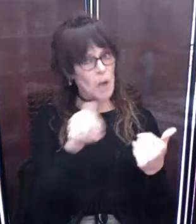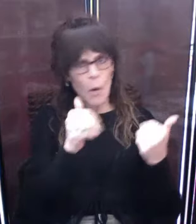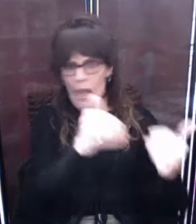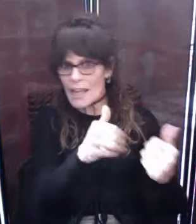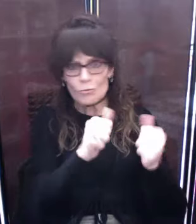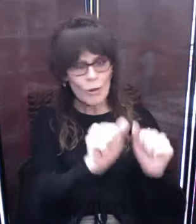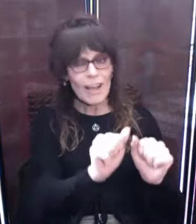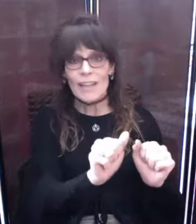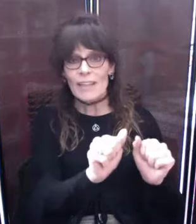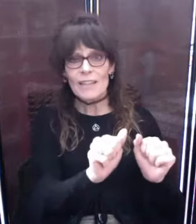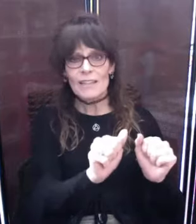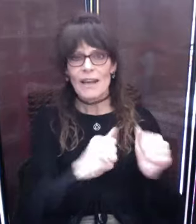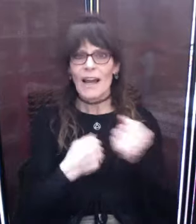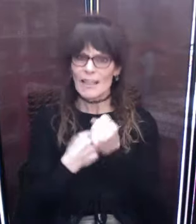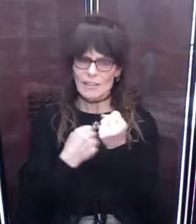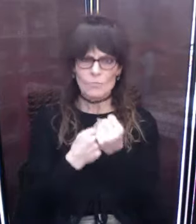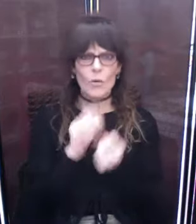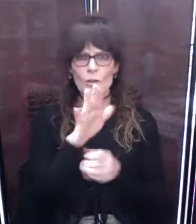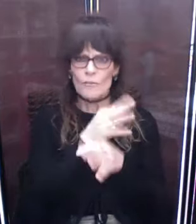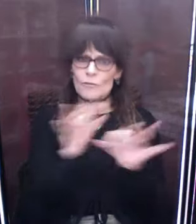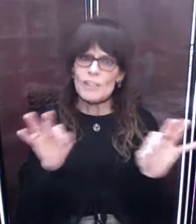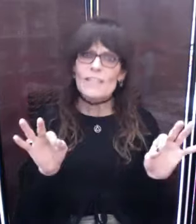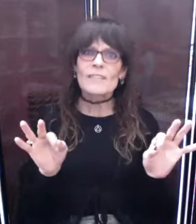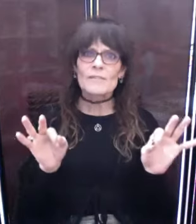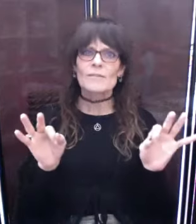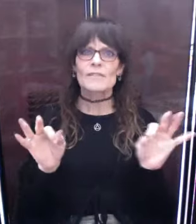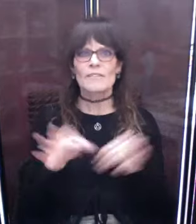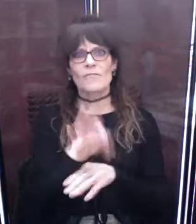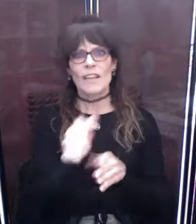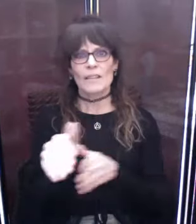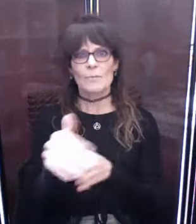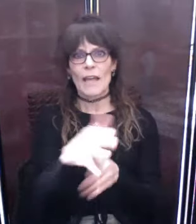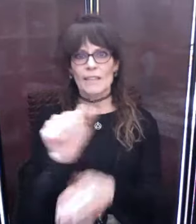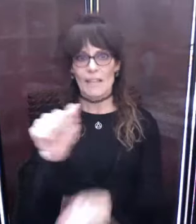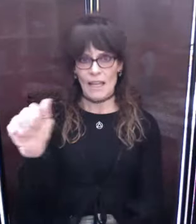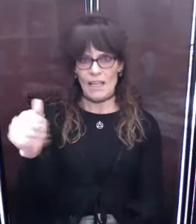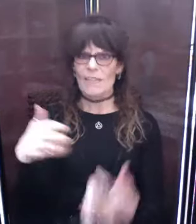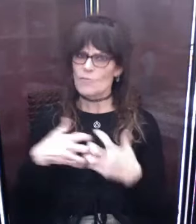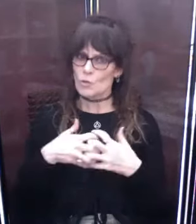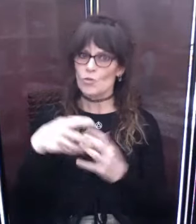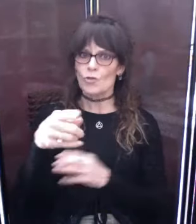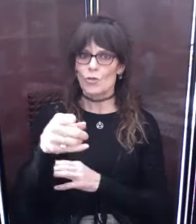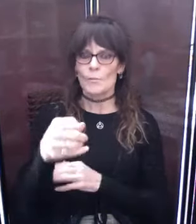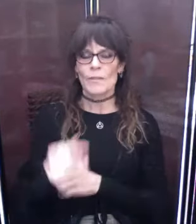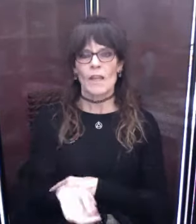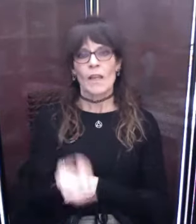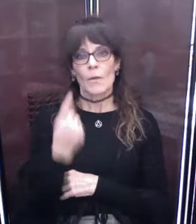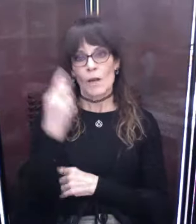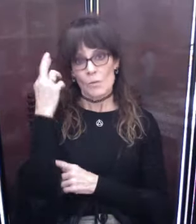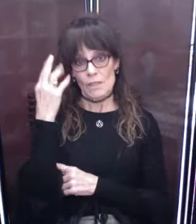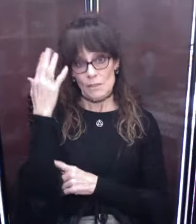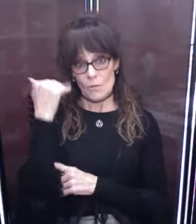I support your freedom to find the path in AA that suits you. And one of the reasons why I came to that was I had a friend of